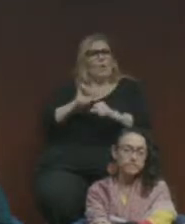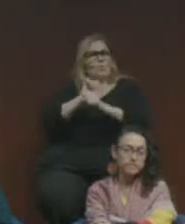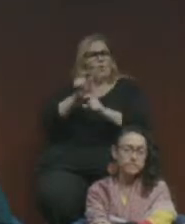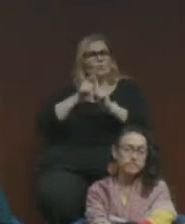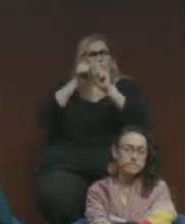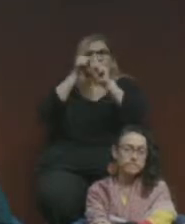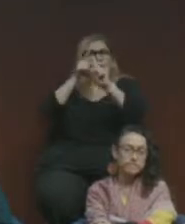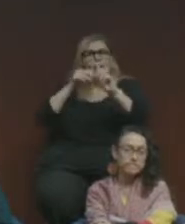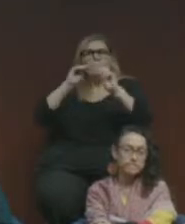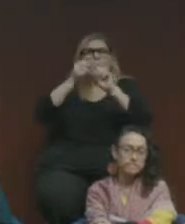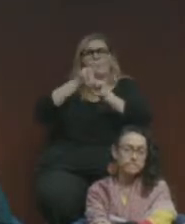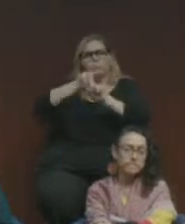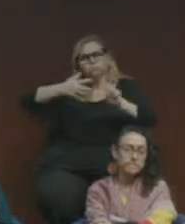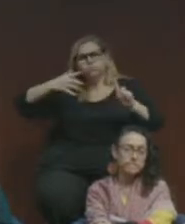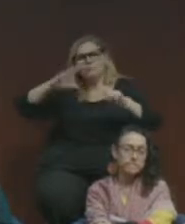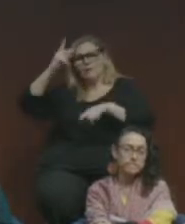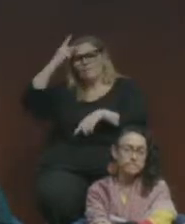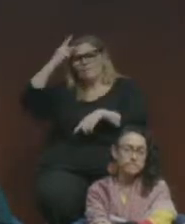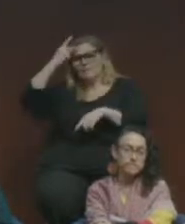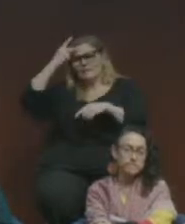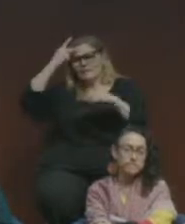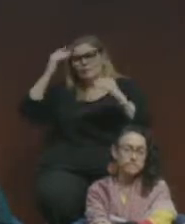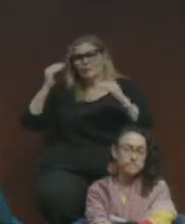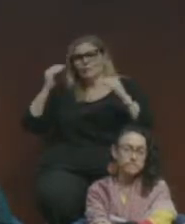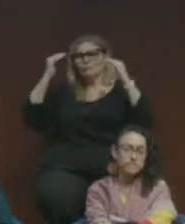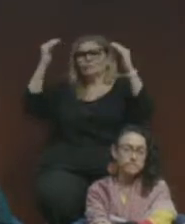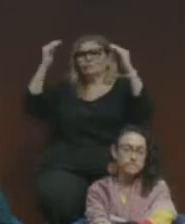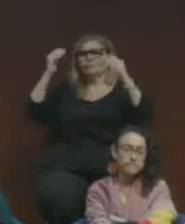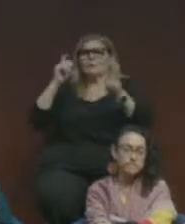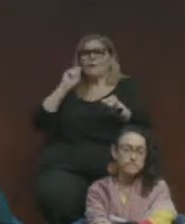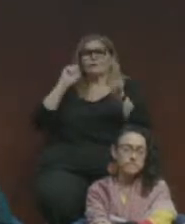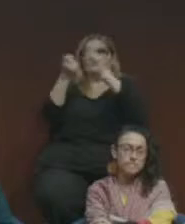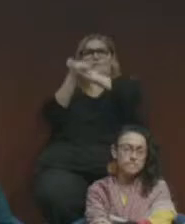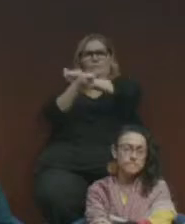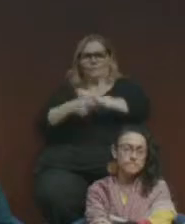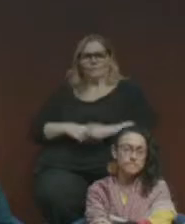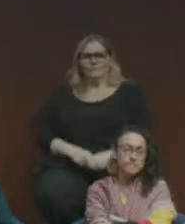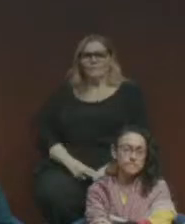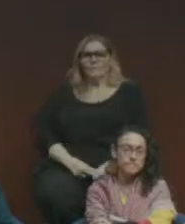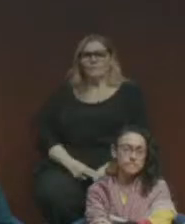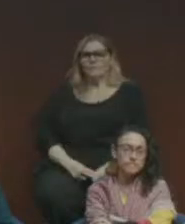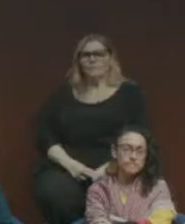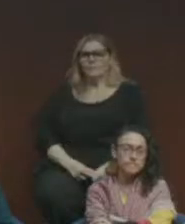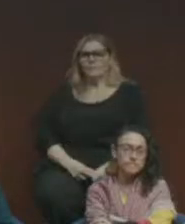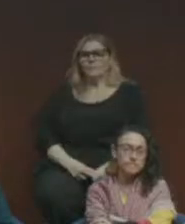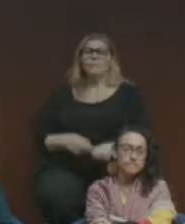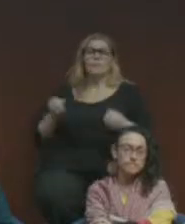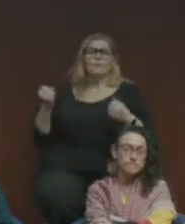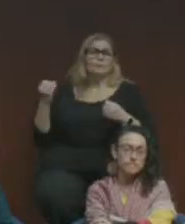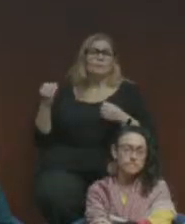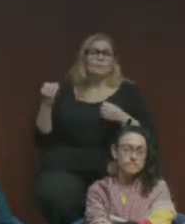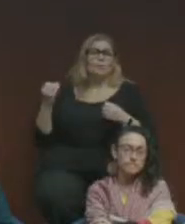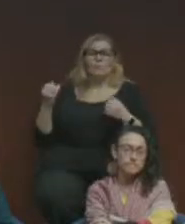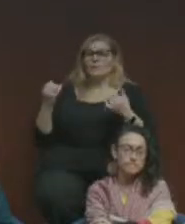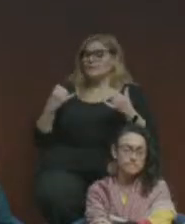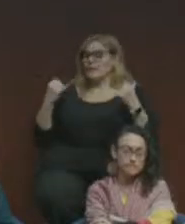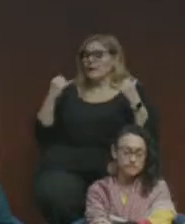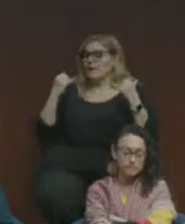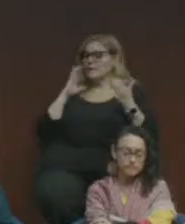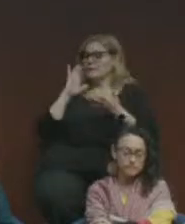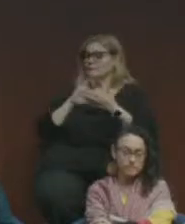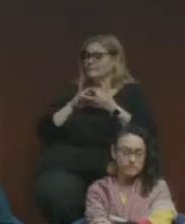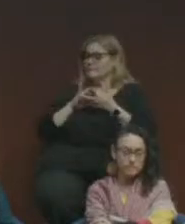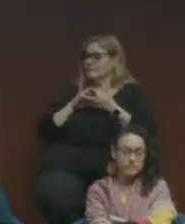more expansive political horizons and social transformation. So what I'd love to begin